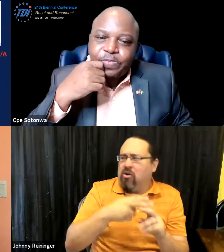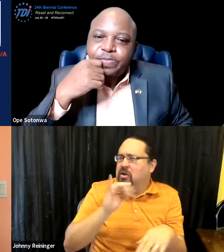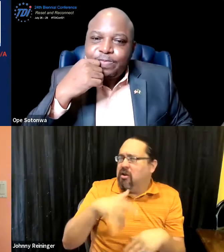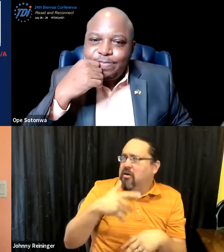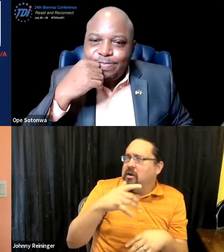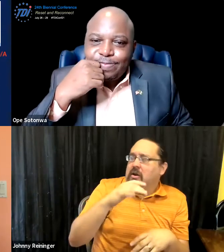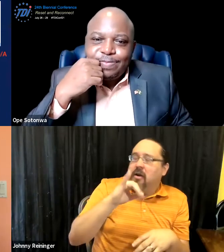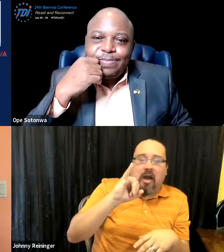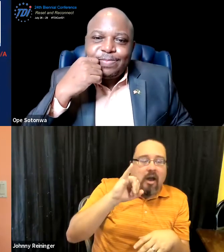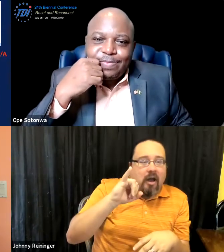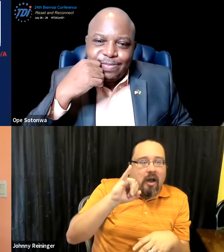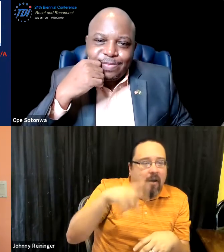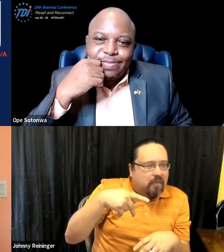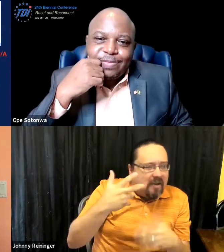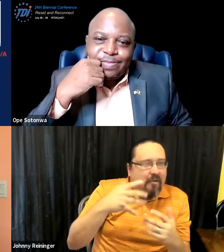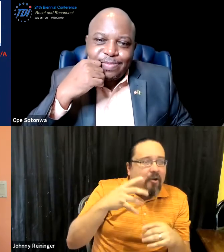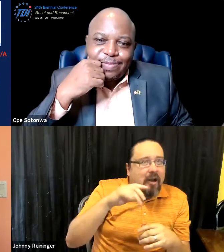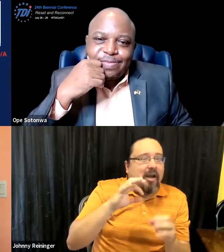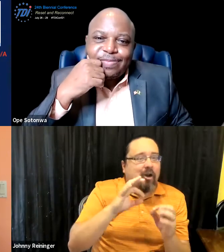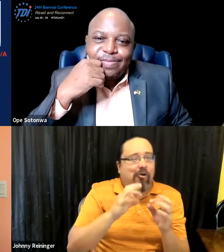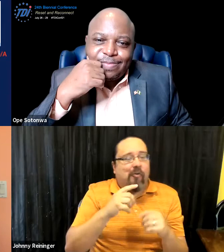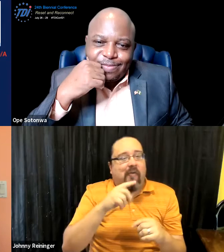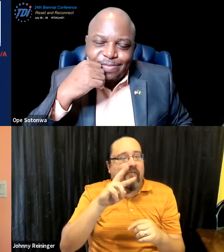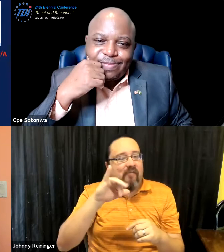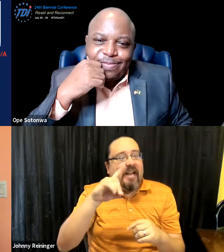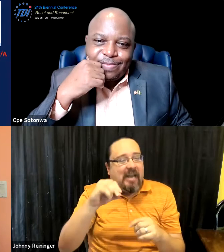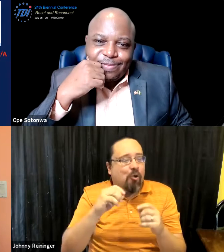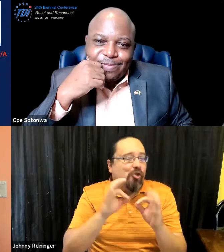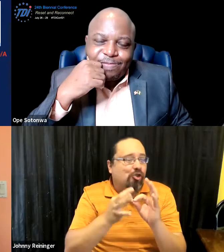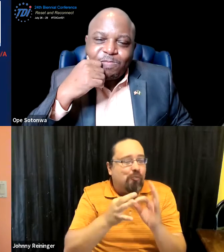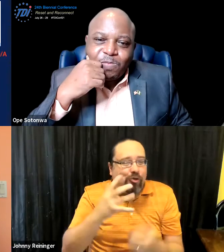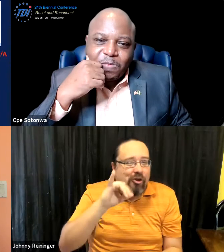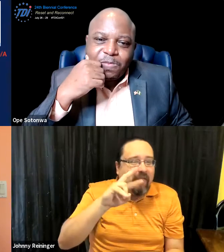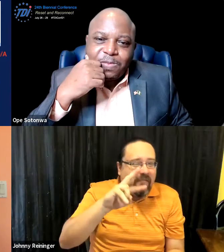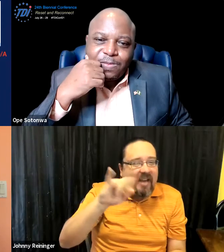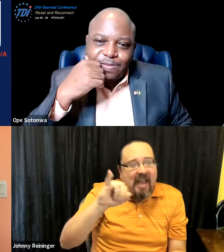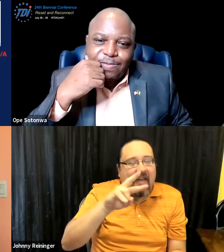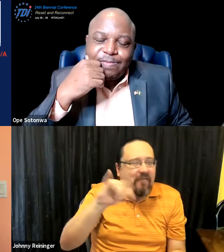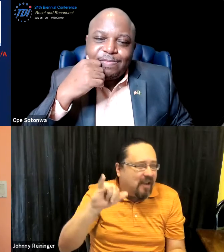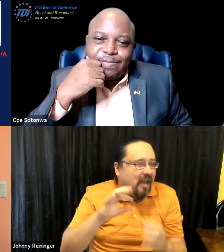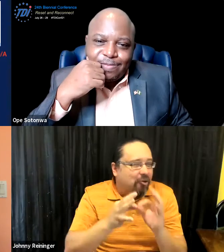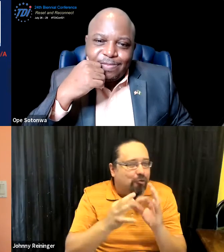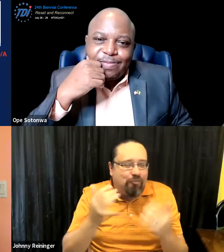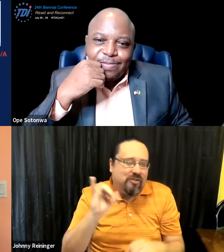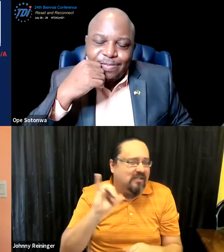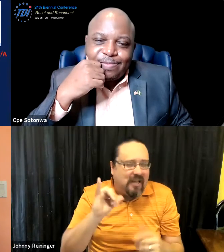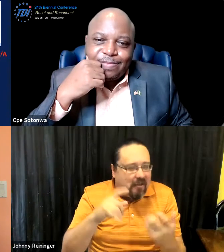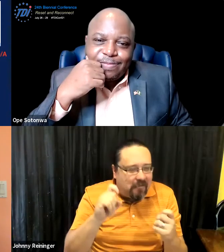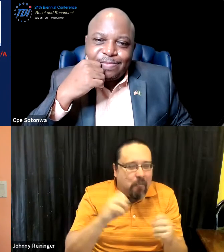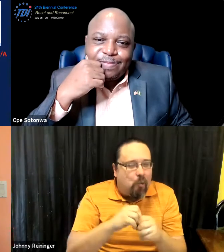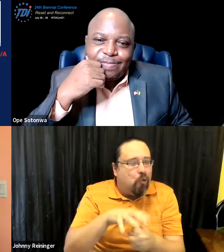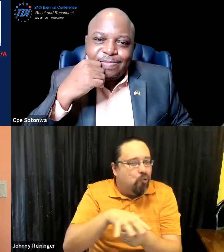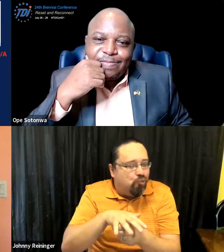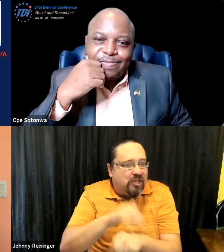at video phones. No, what do you call that? It's that the IP, it's the video interpreters. So the VIs, that's what it's